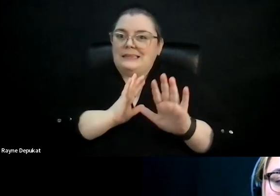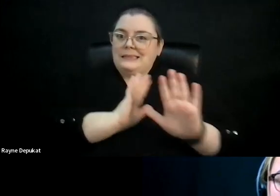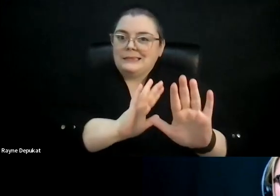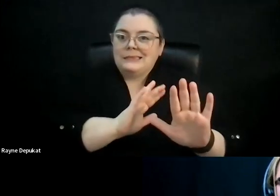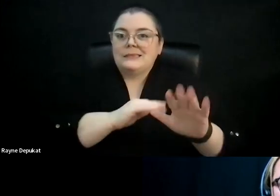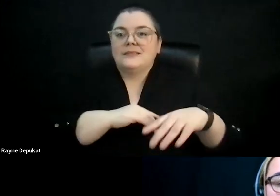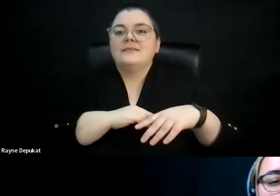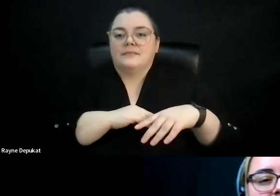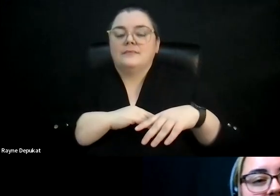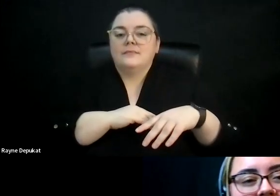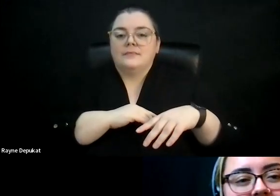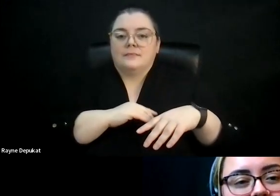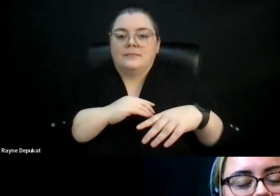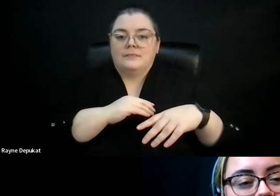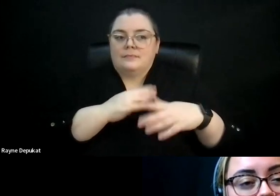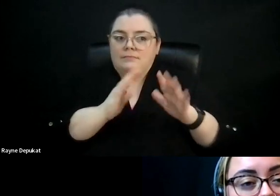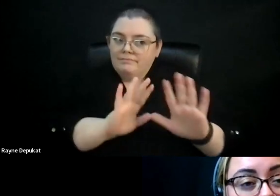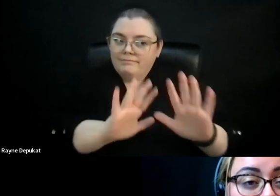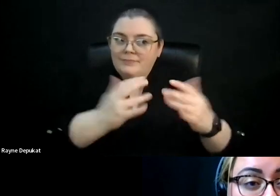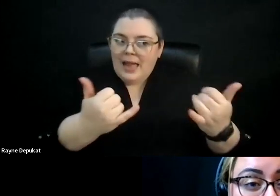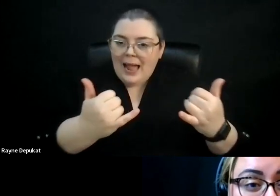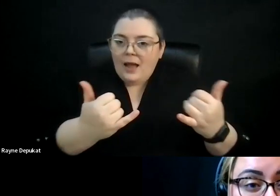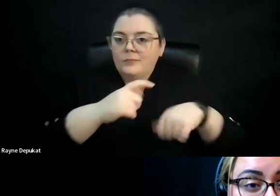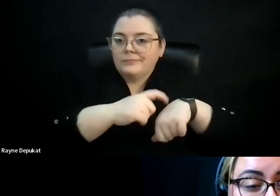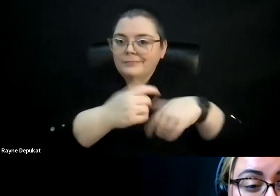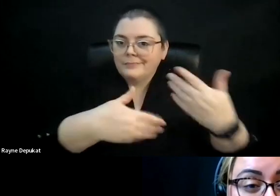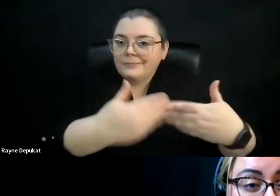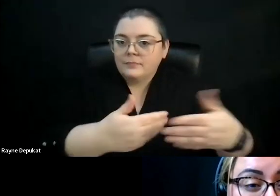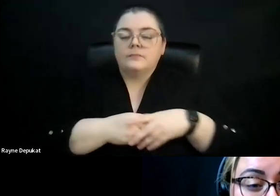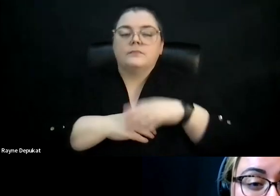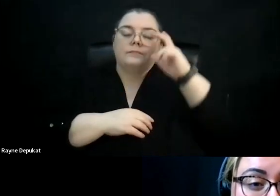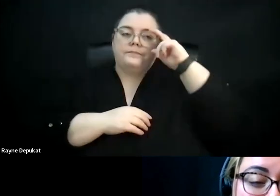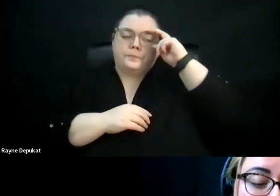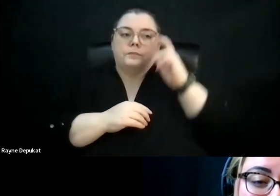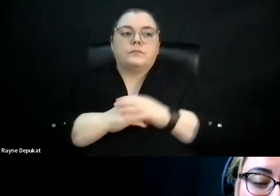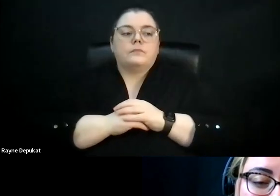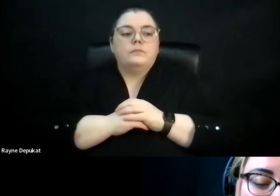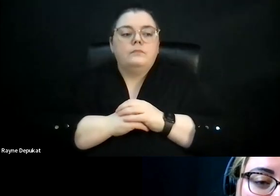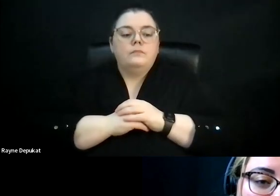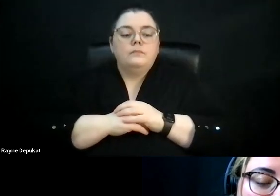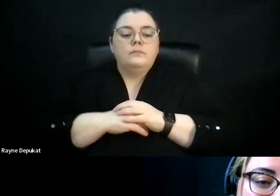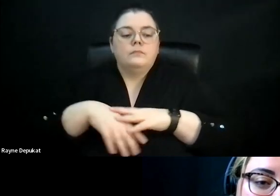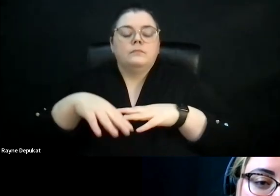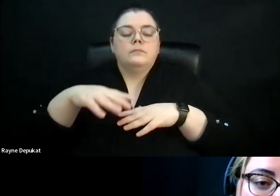That is one way that we can push this and say, now is the time. Now is the time to get this ball rolling.